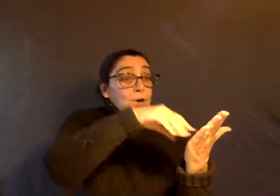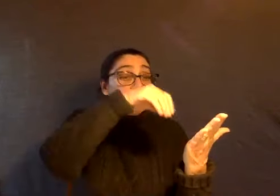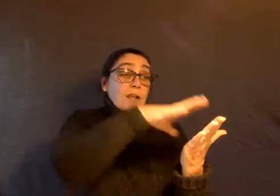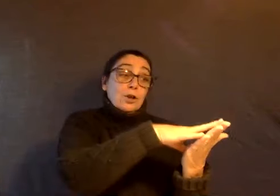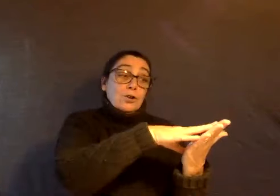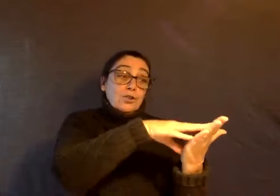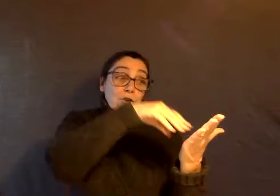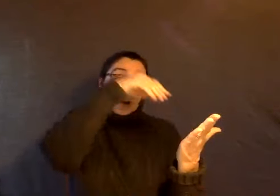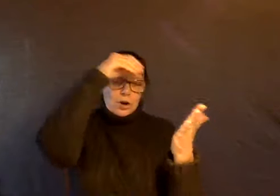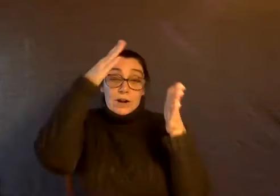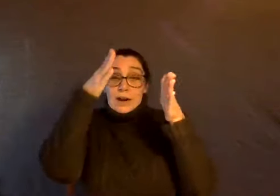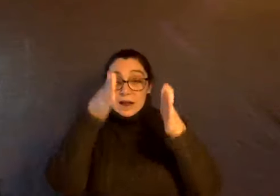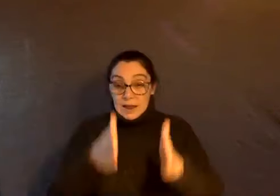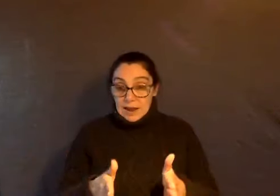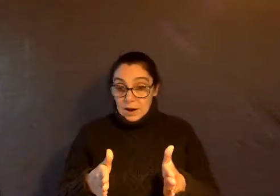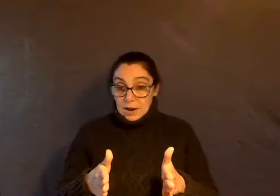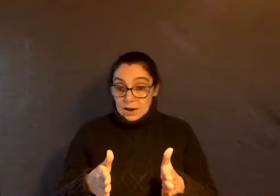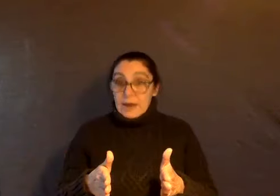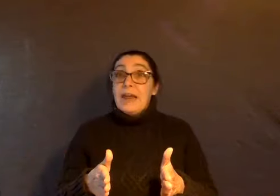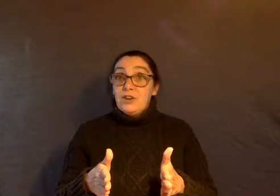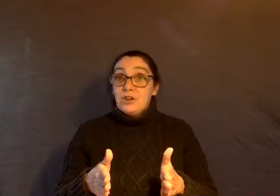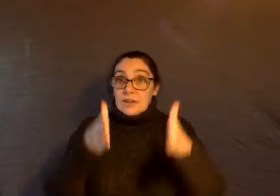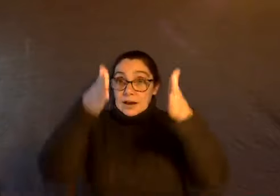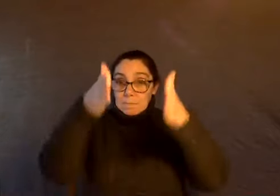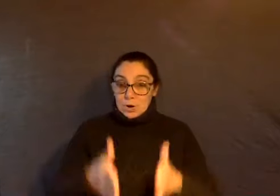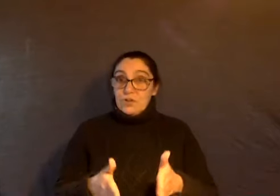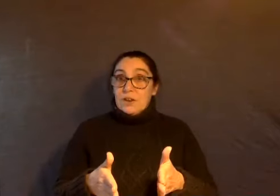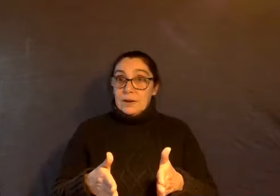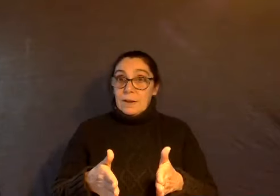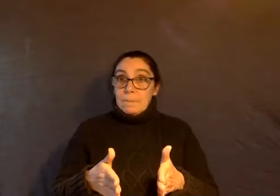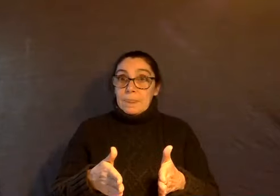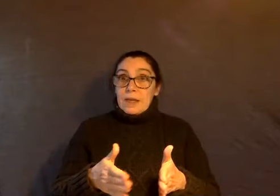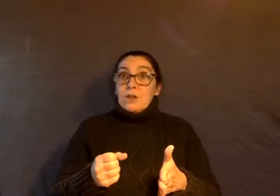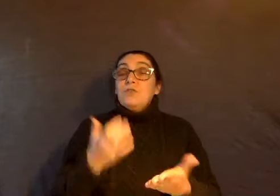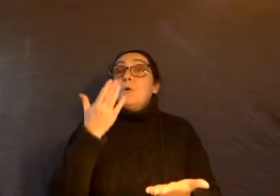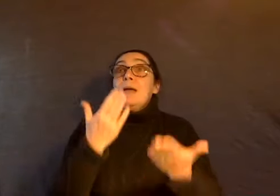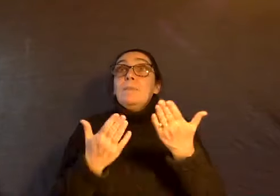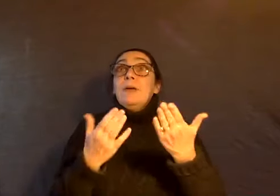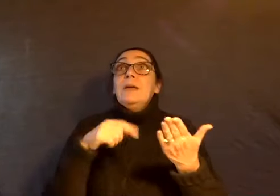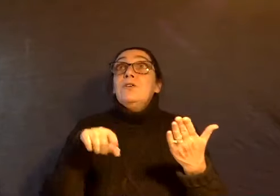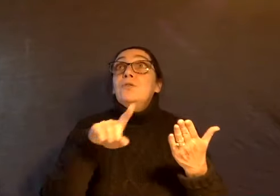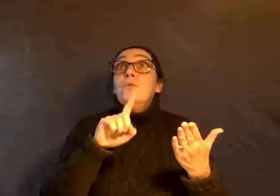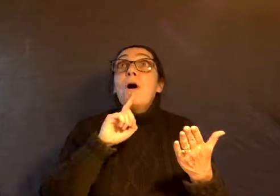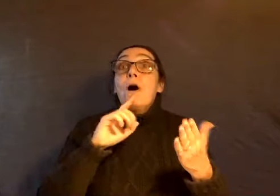person that learns. You're learning and an agent sign, person. So maybe you are